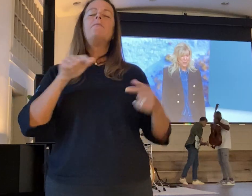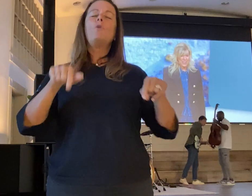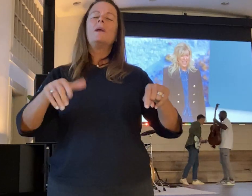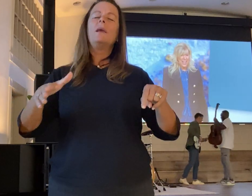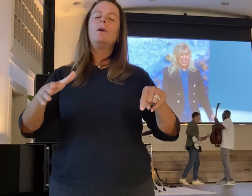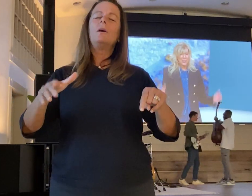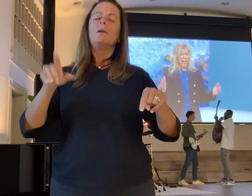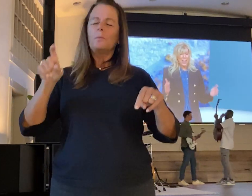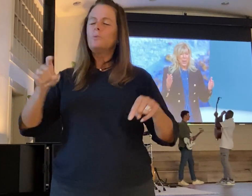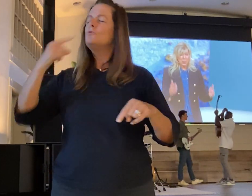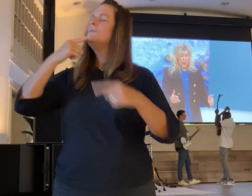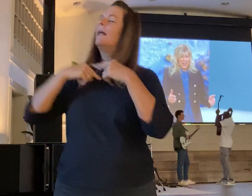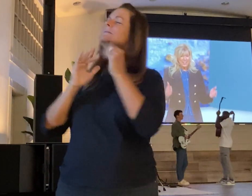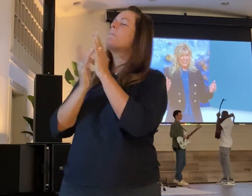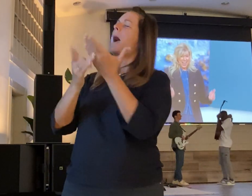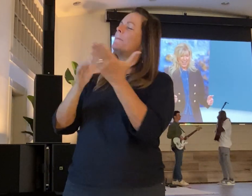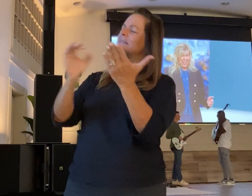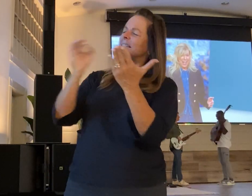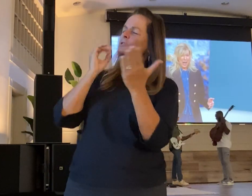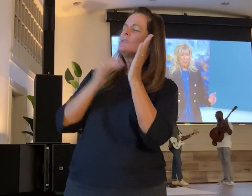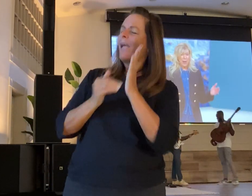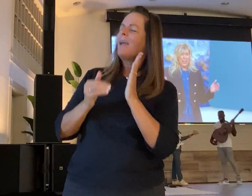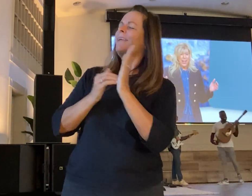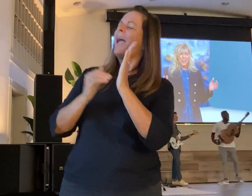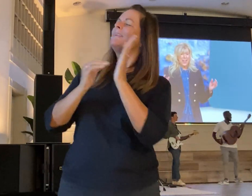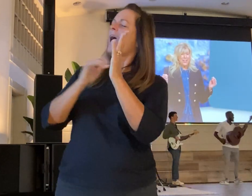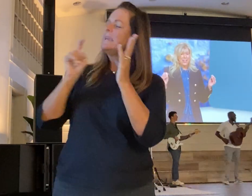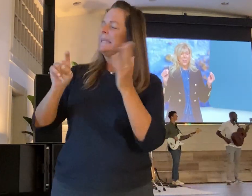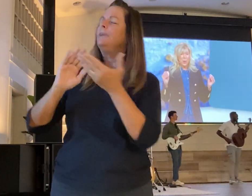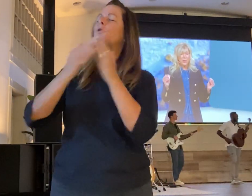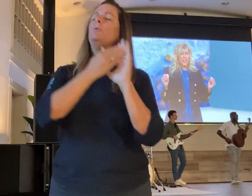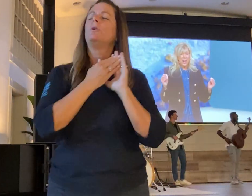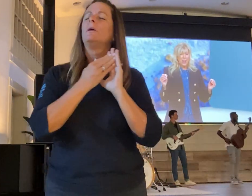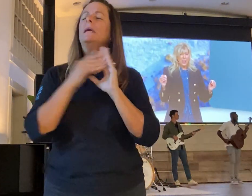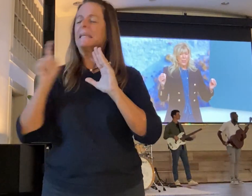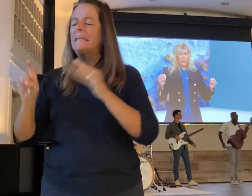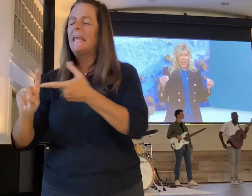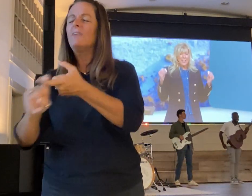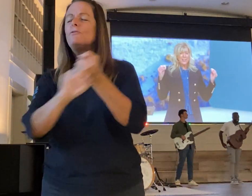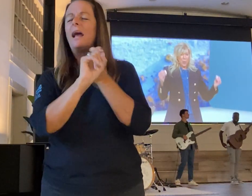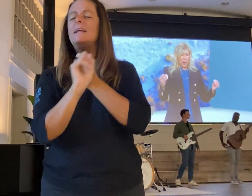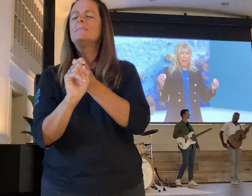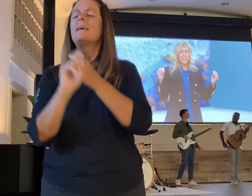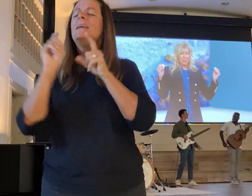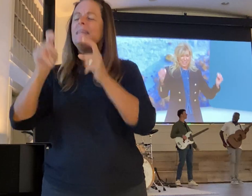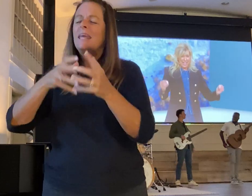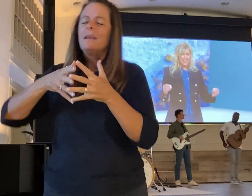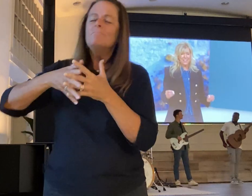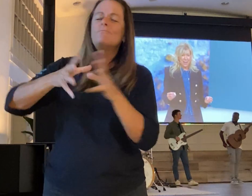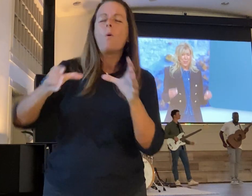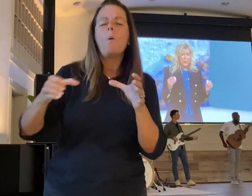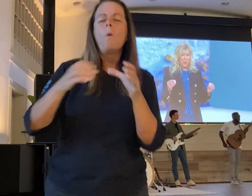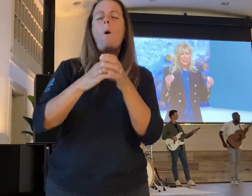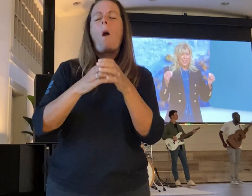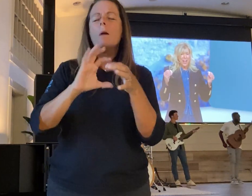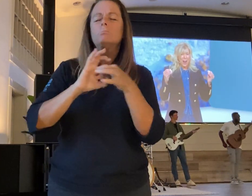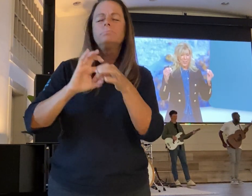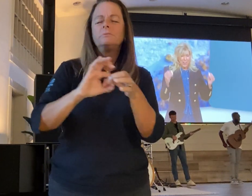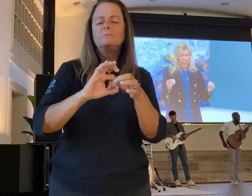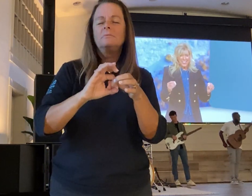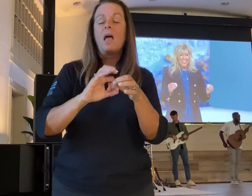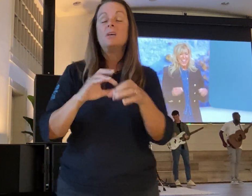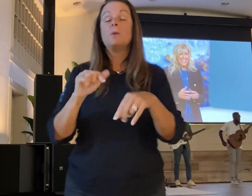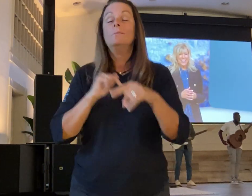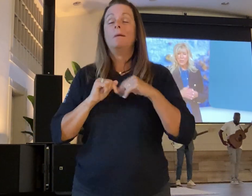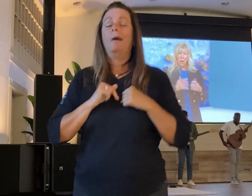created for this kind of community. And so God, I pray today, I pray that those that their light is going off, that they would take a step, and those